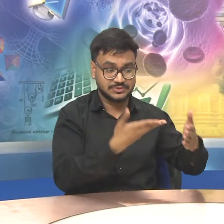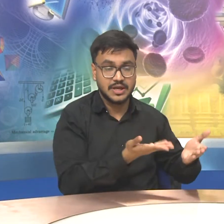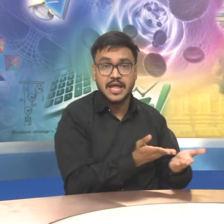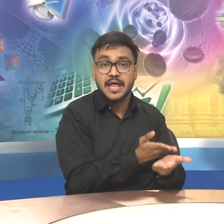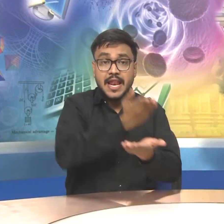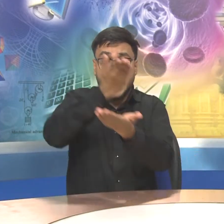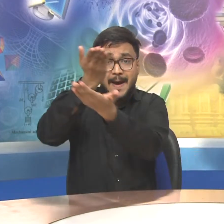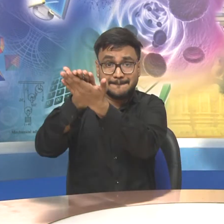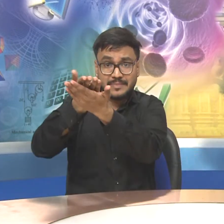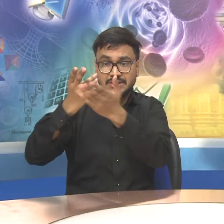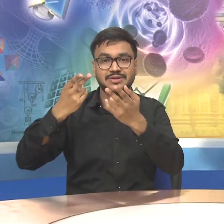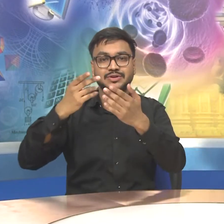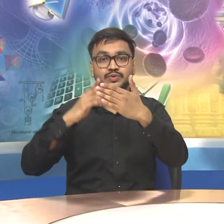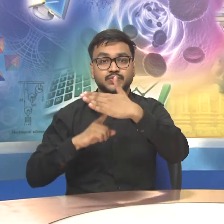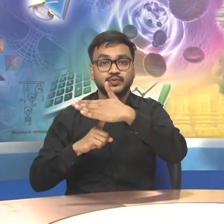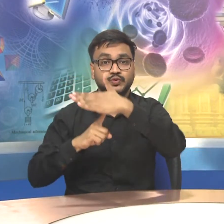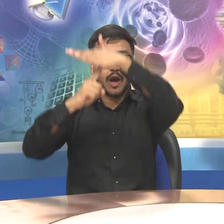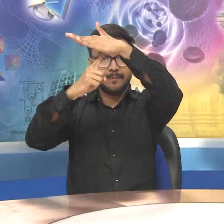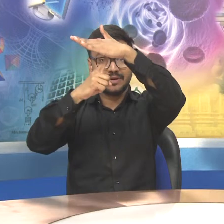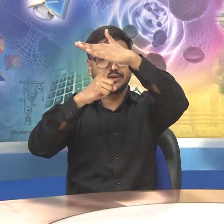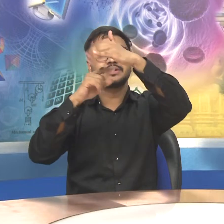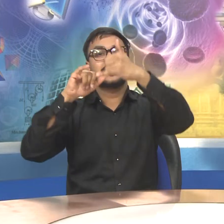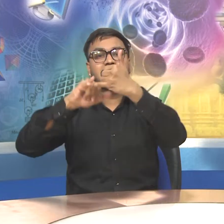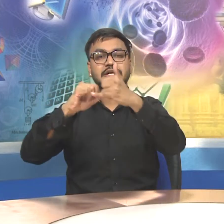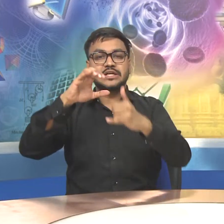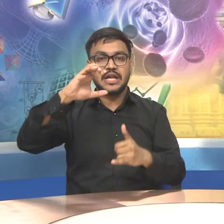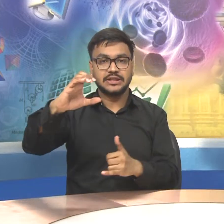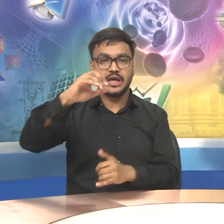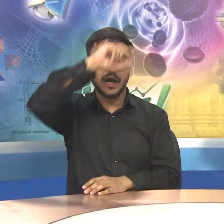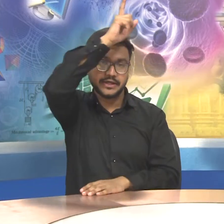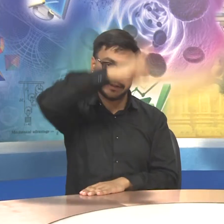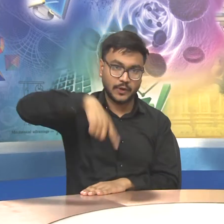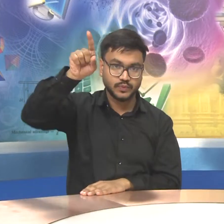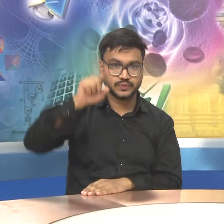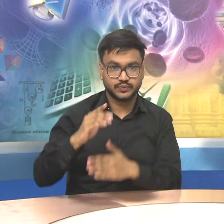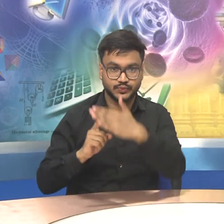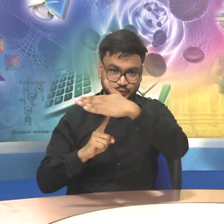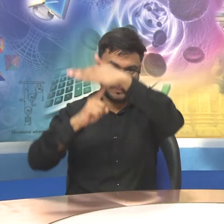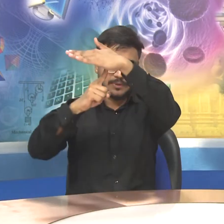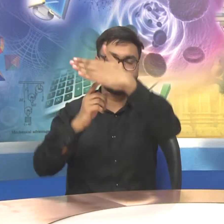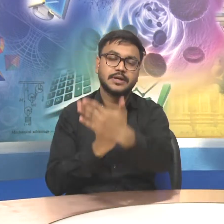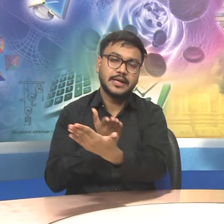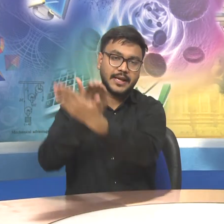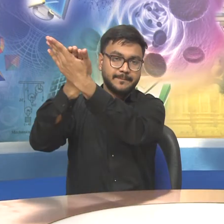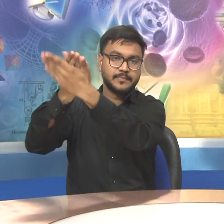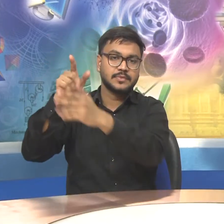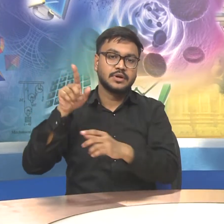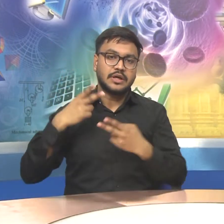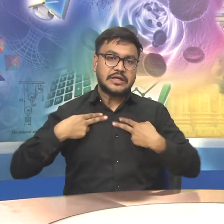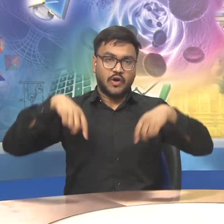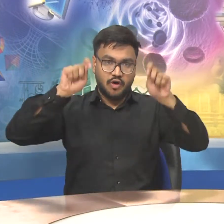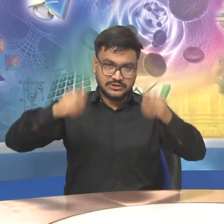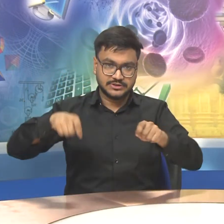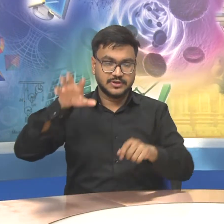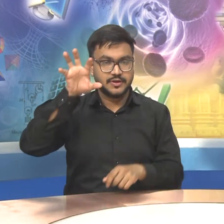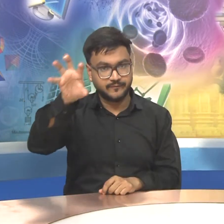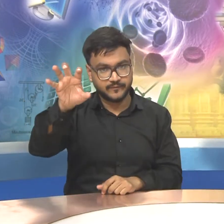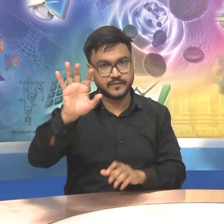As you can see on the screen, there are three types of courts, which is subordinate